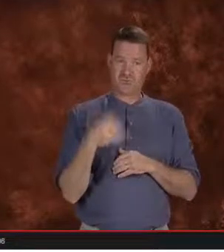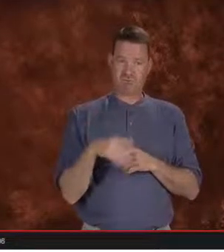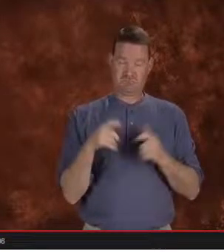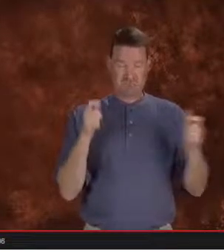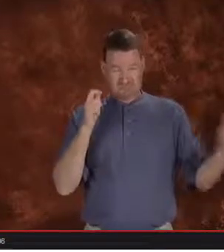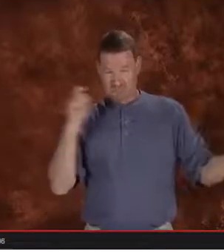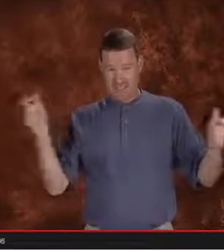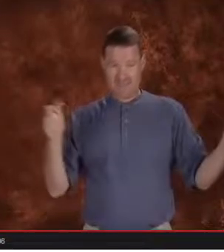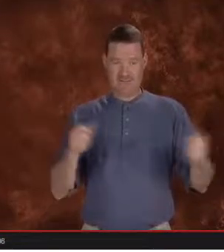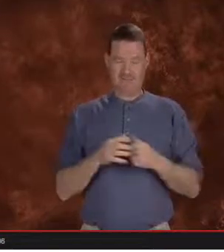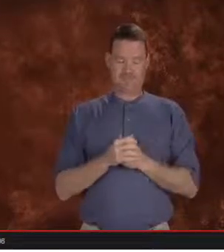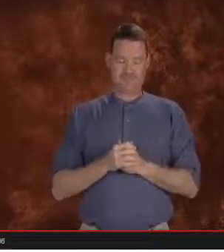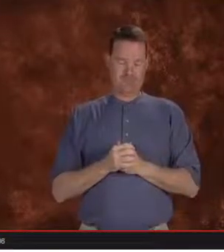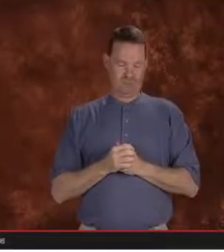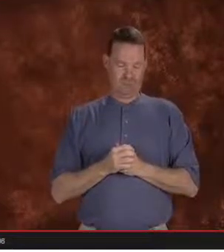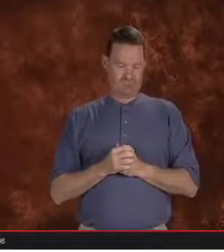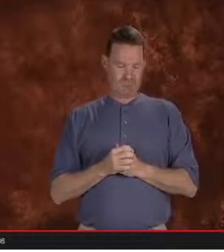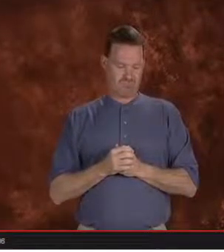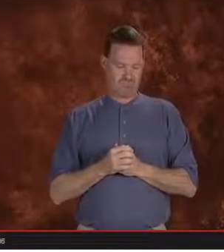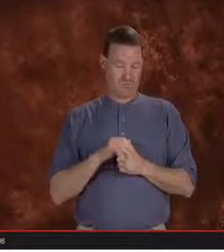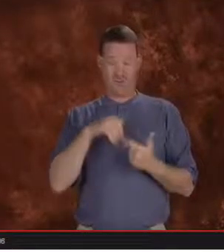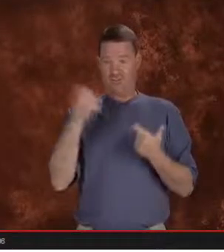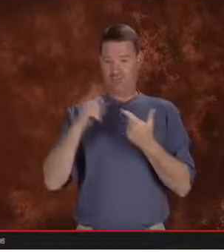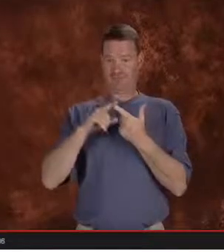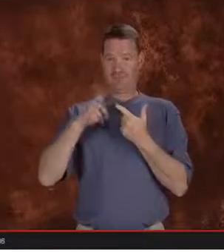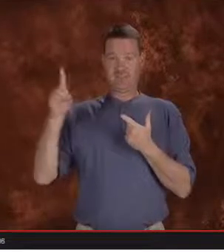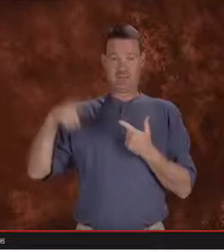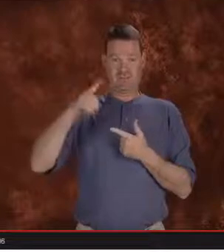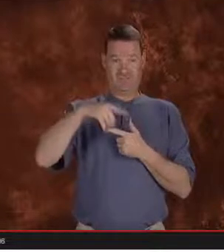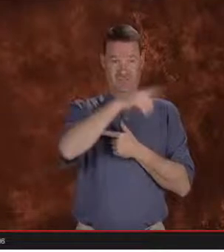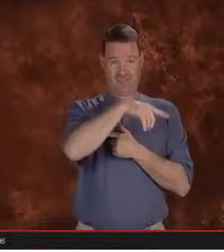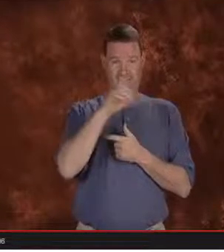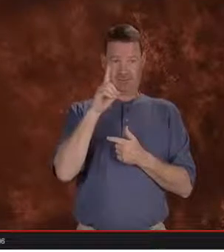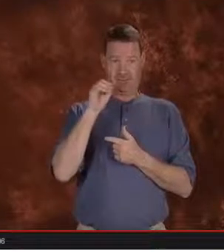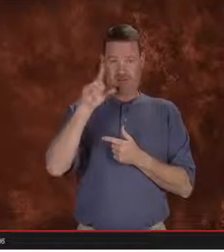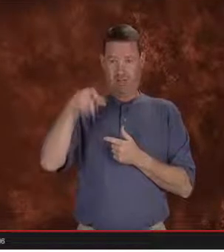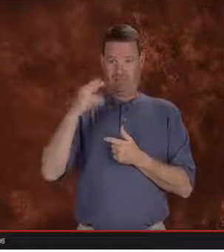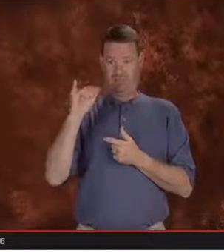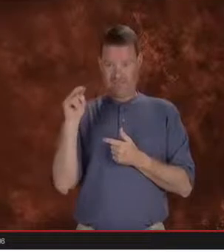So they weren't swimming lazily, they were going really quickly.